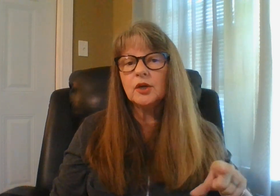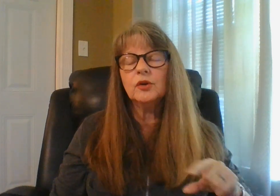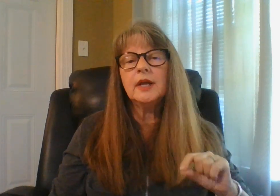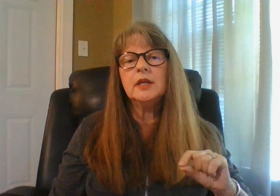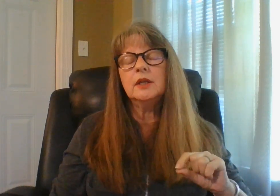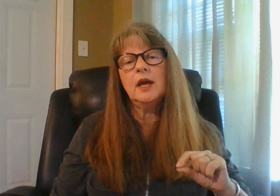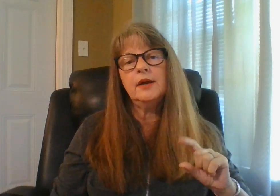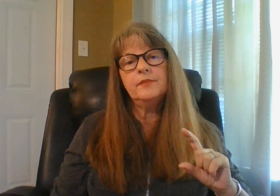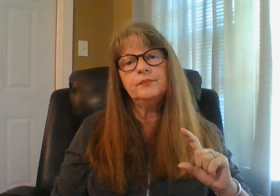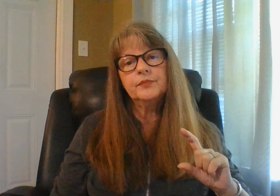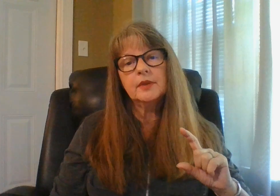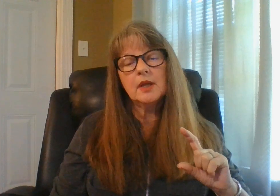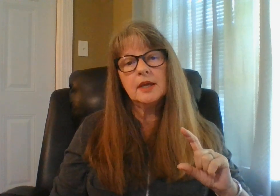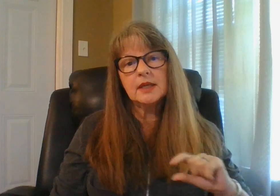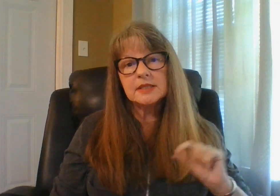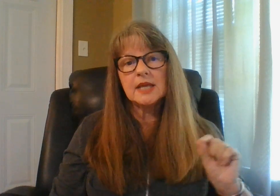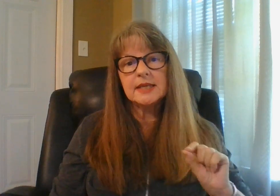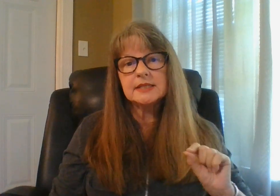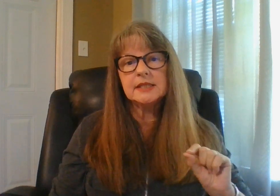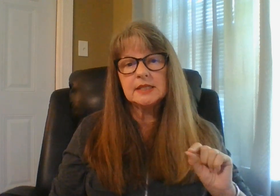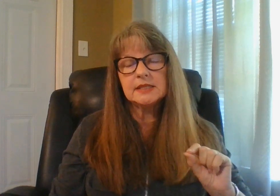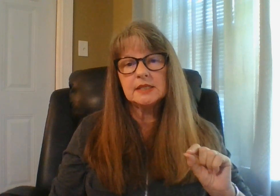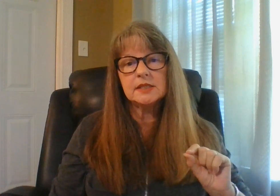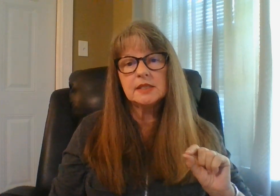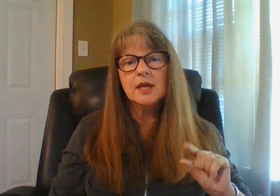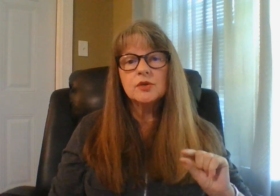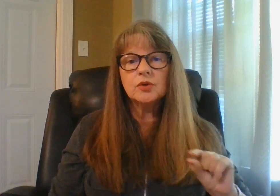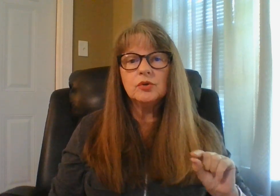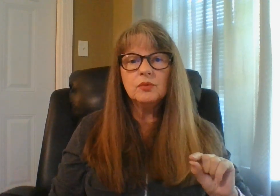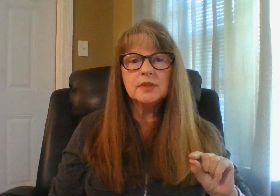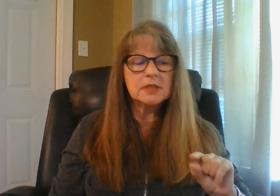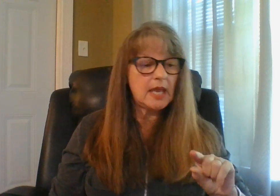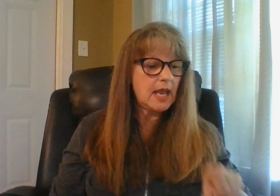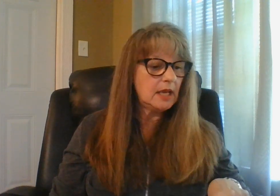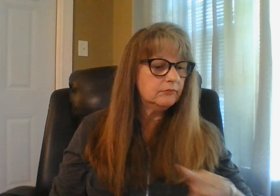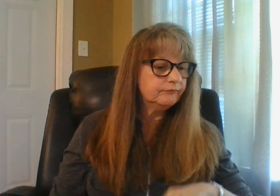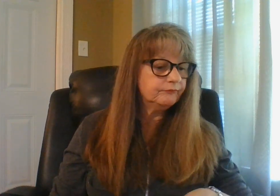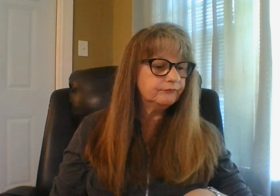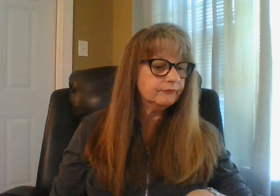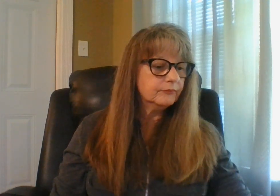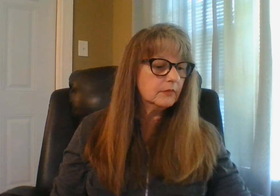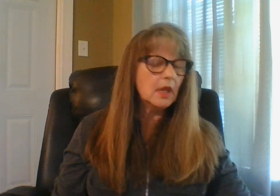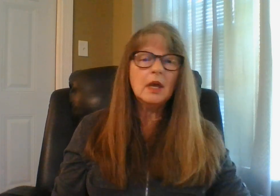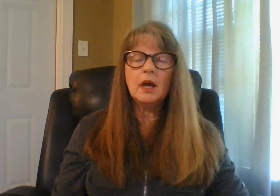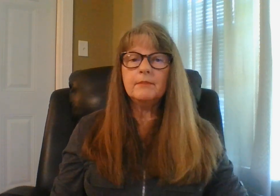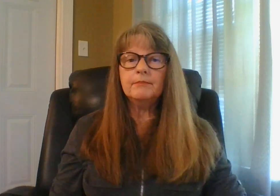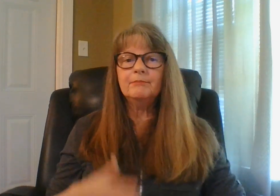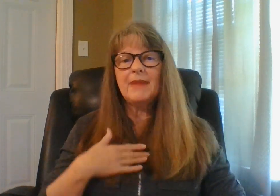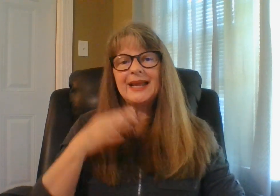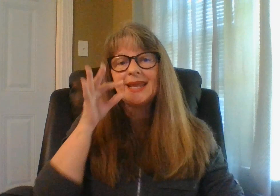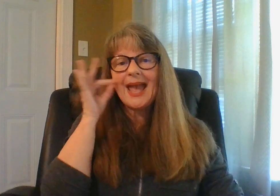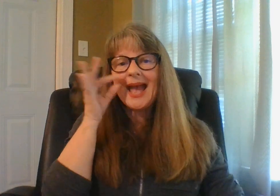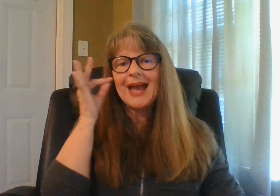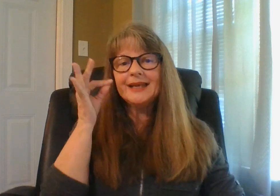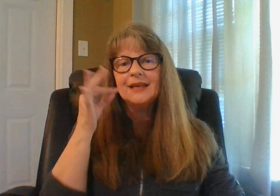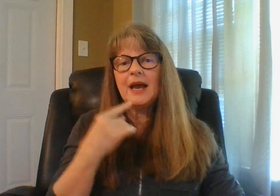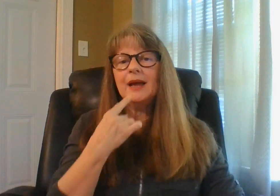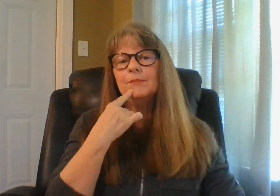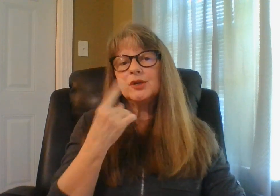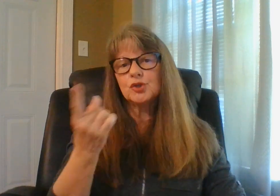clear and concise sentences. So you would say, my cat, I miss